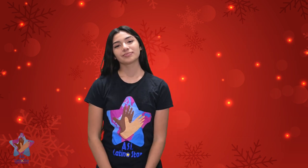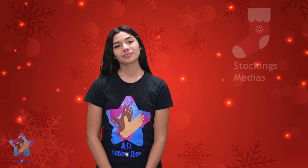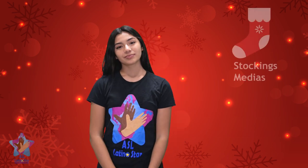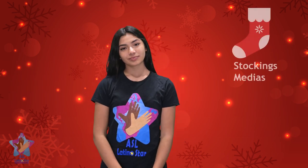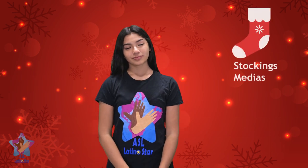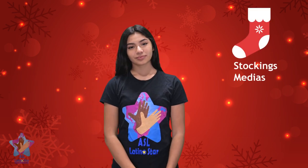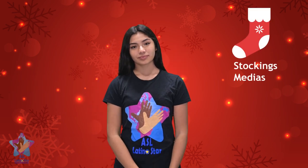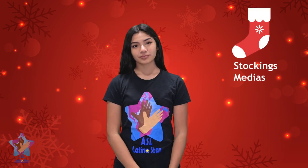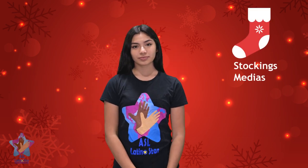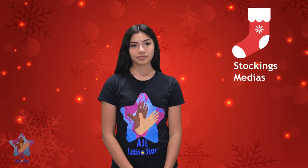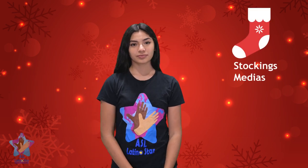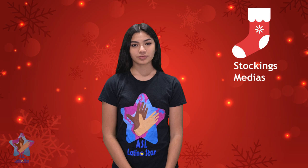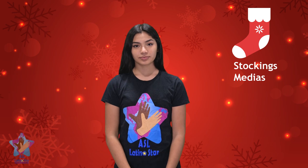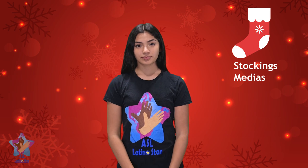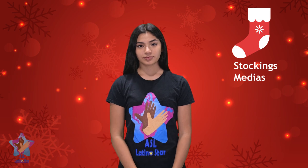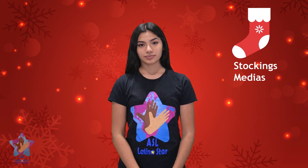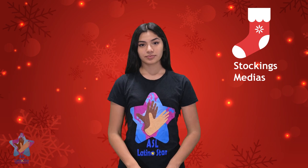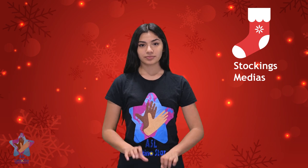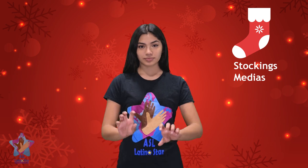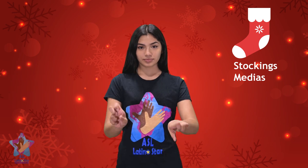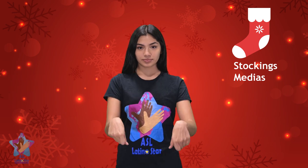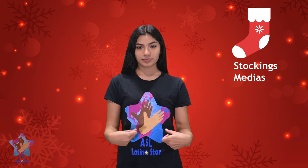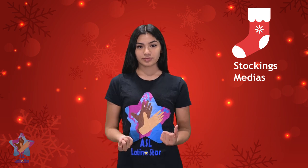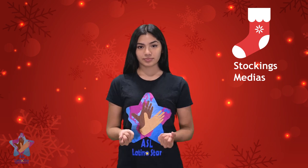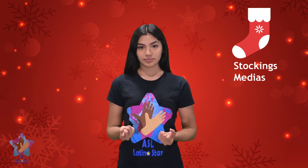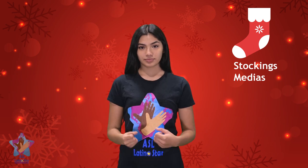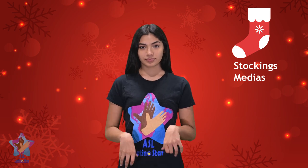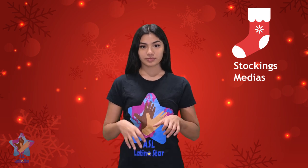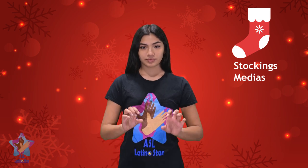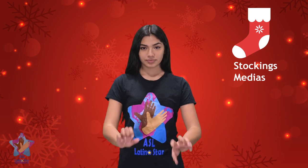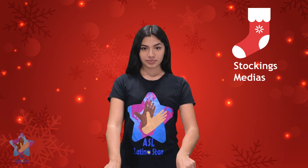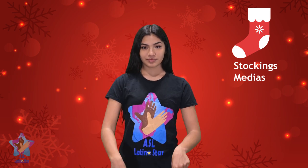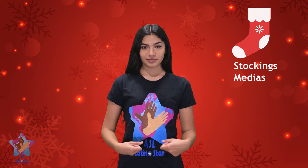Stocking. Medias. Medias. Medias.